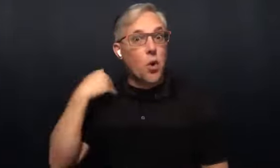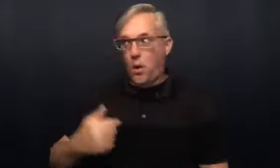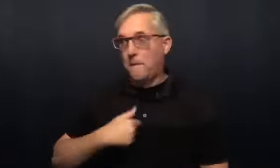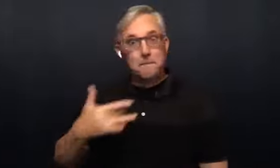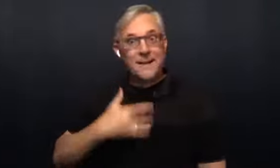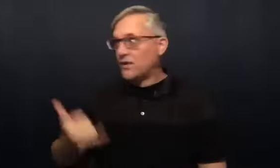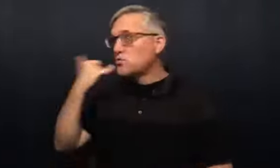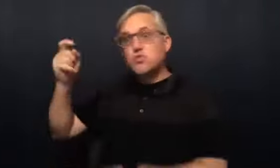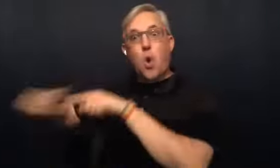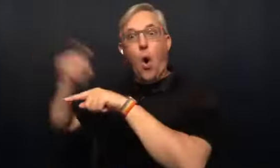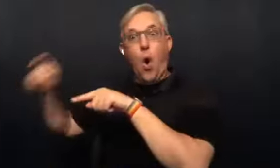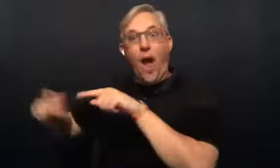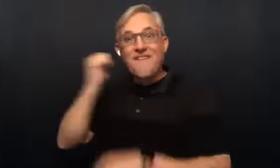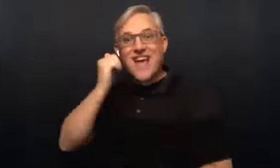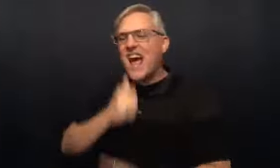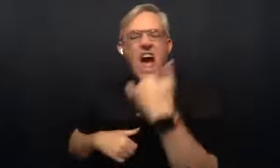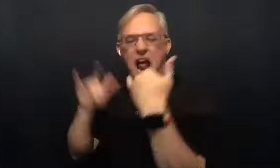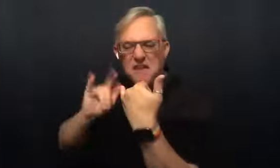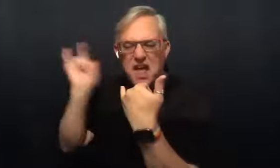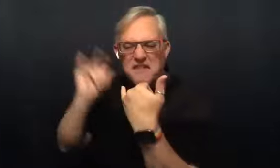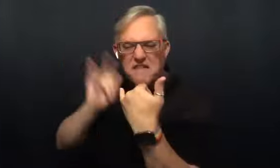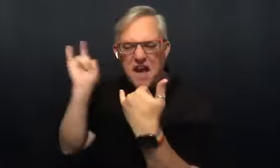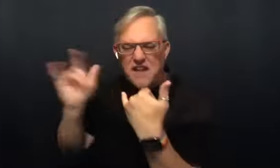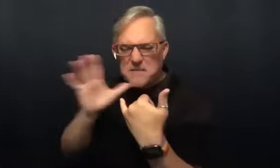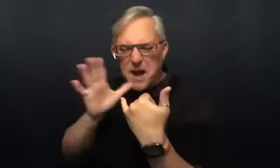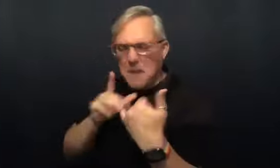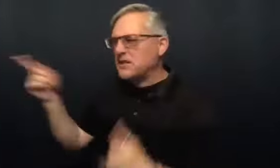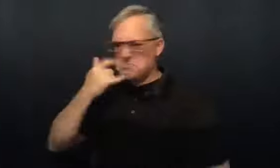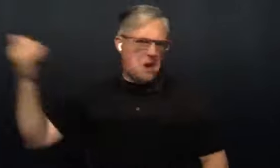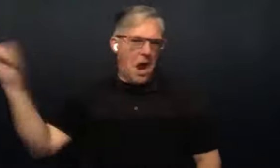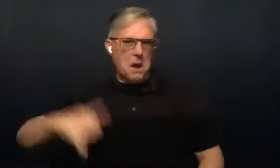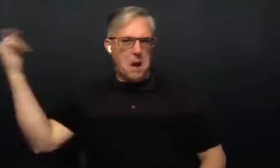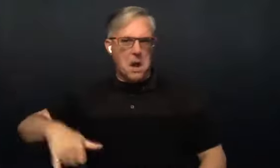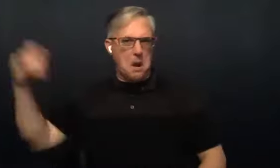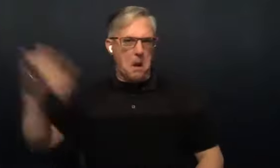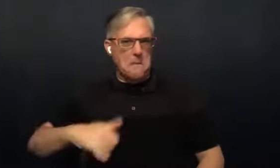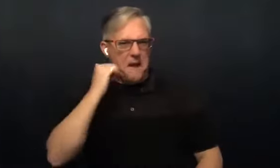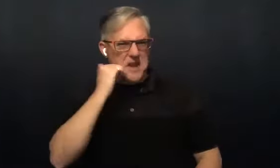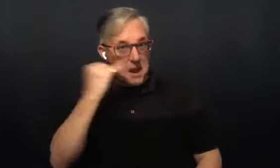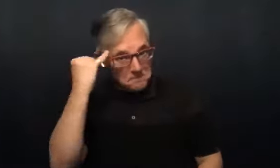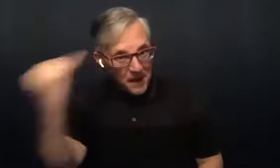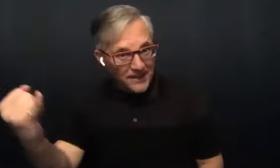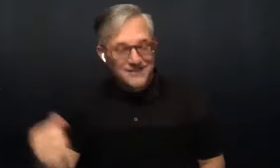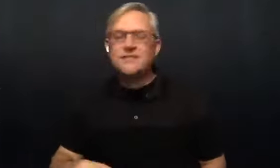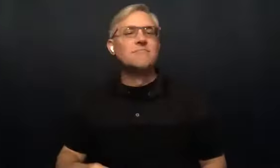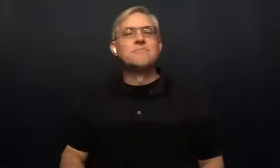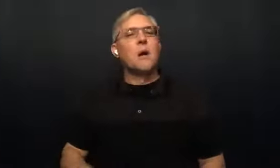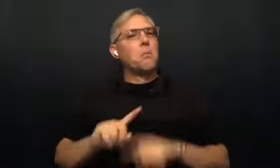say, hey, Mom, I love you. I love you. I love you. I love you, clown, and hung up on her. You know, I would have done that. But this is a counterintuitive program. And so